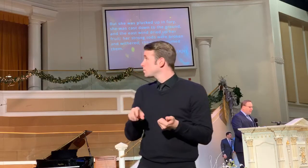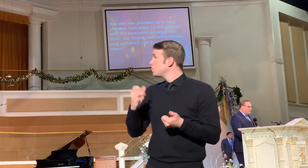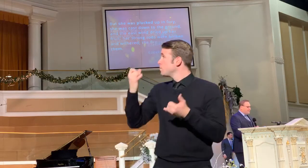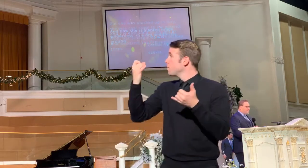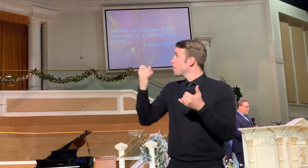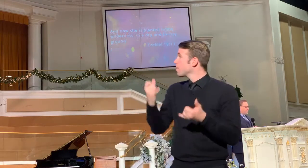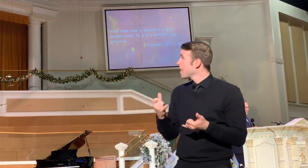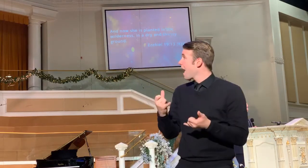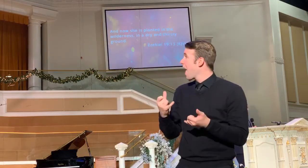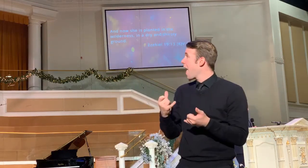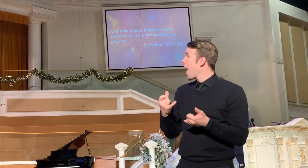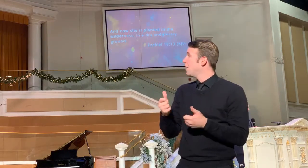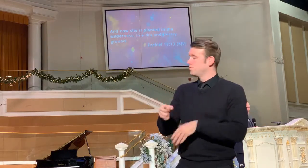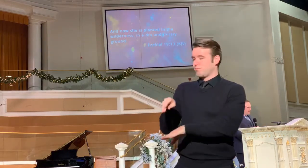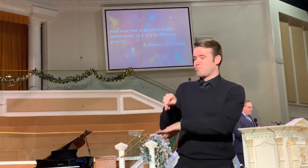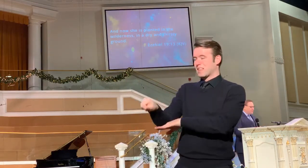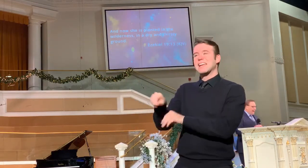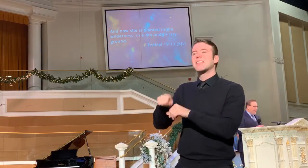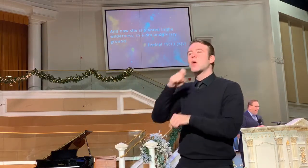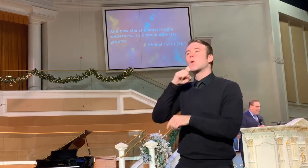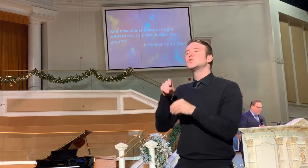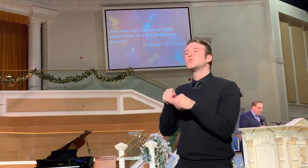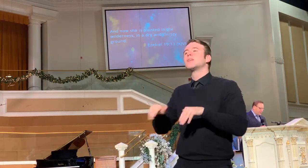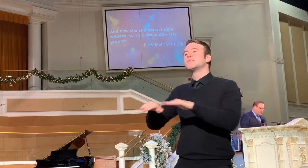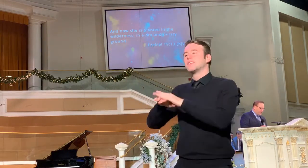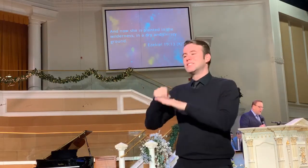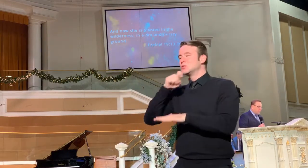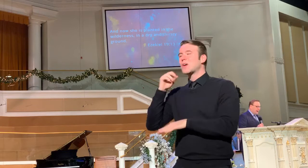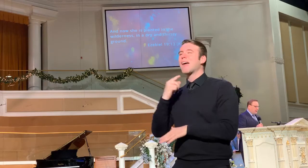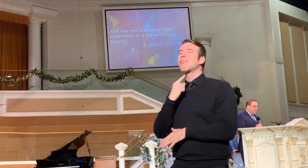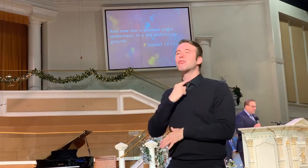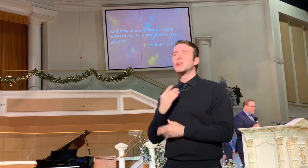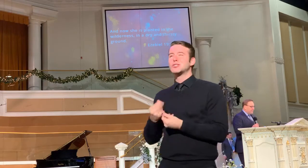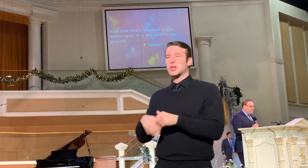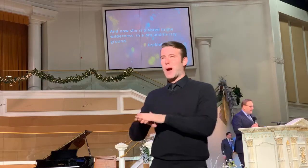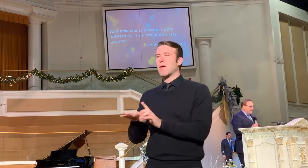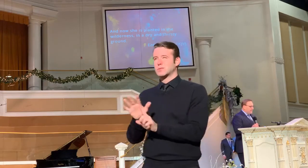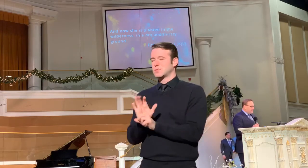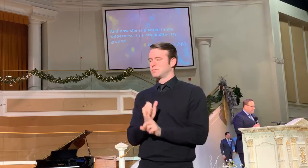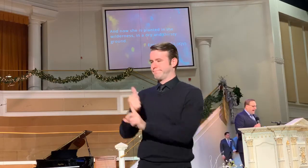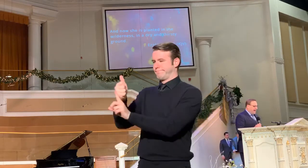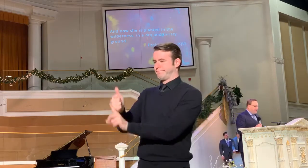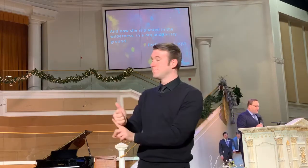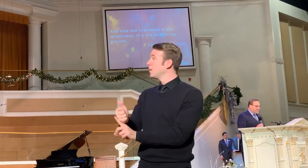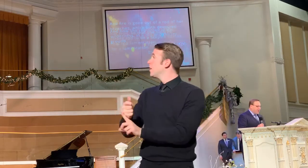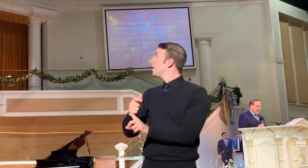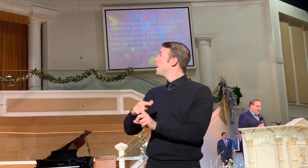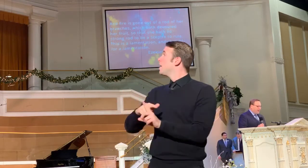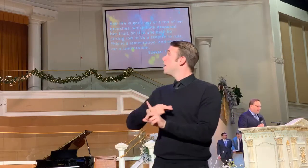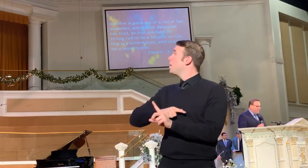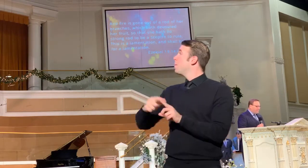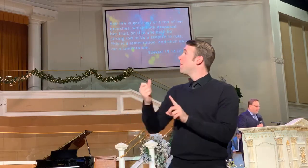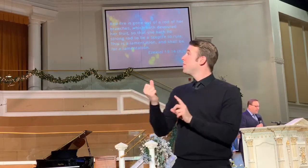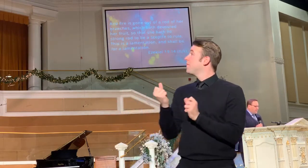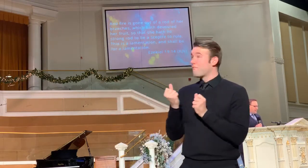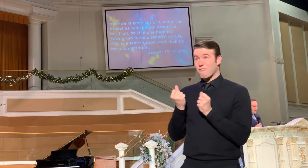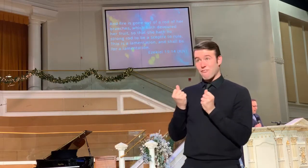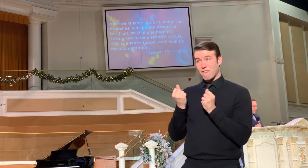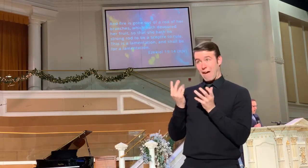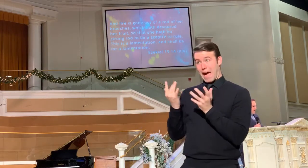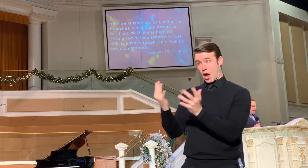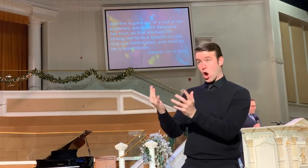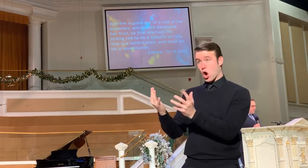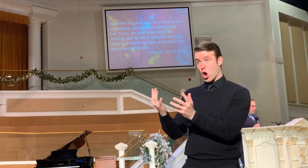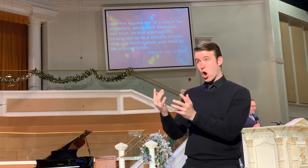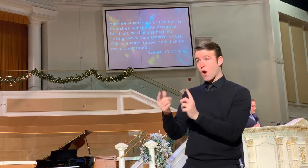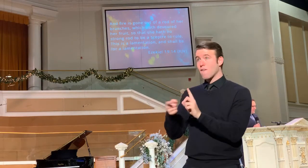is planted in the wilderness, in a dry and thirsty ground. And fire is gone out of